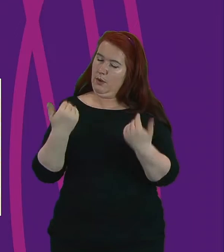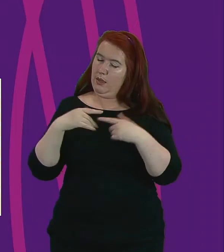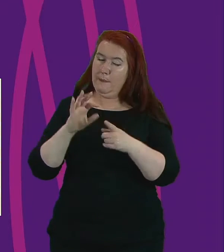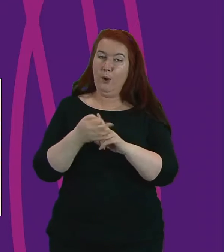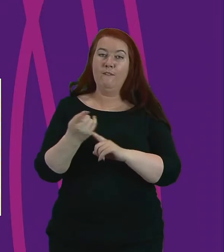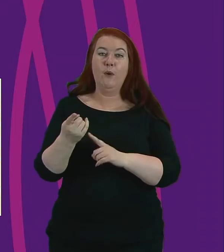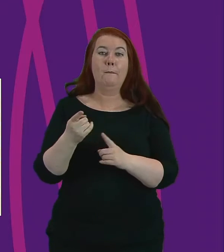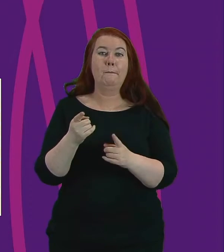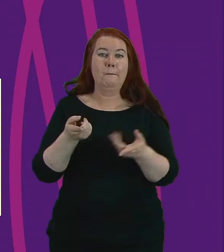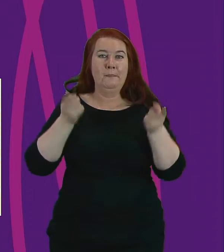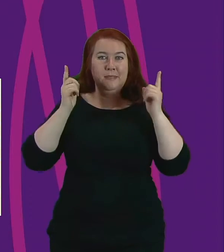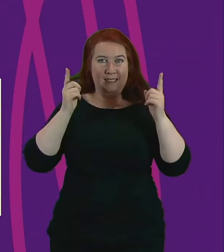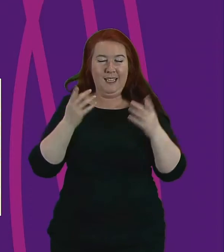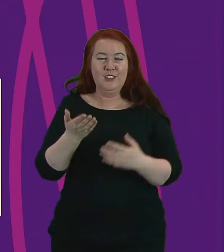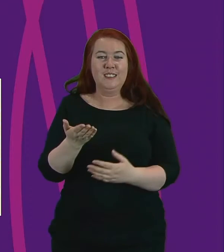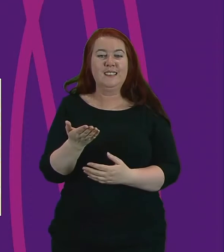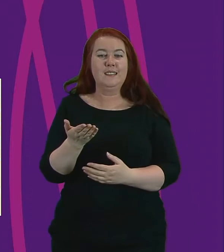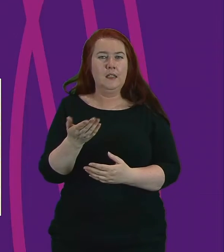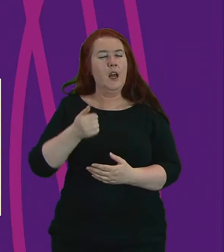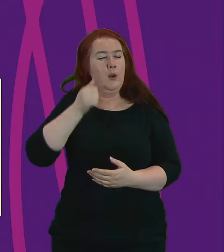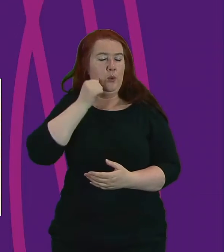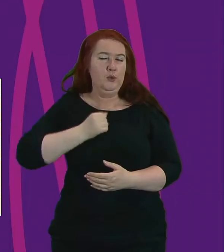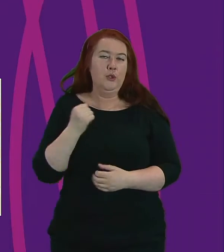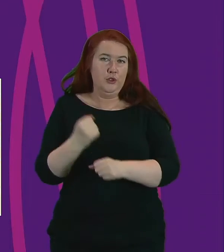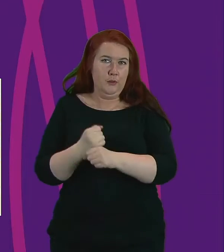Government have already said, to be fair, that they would